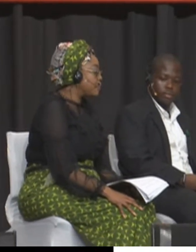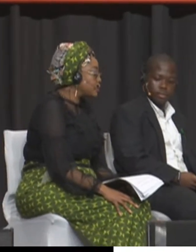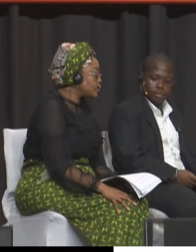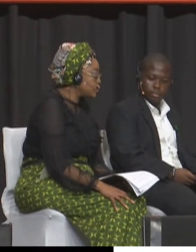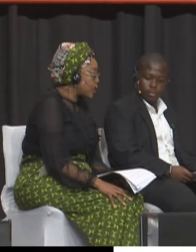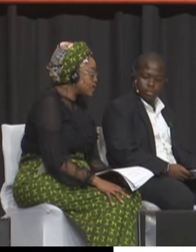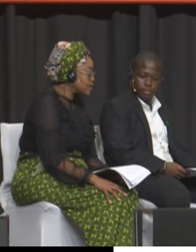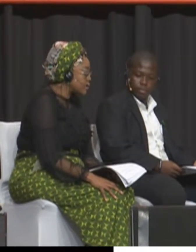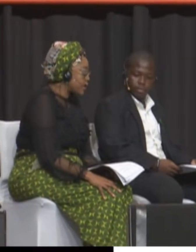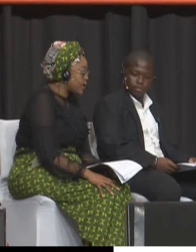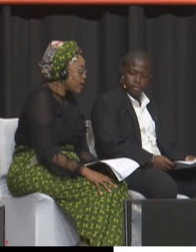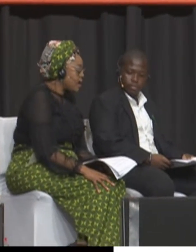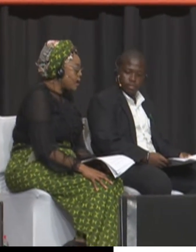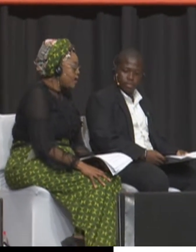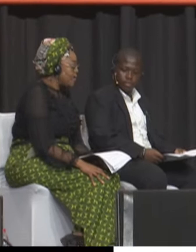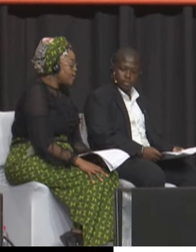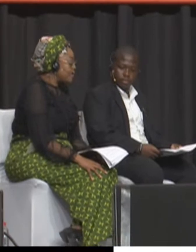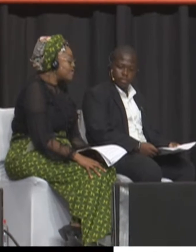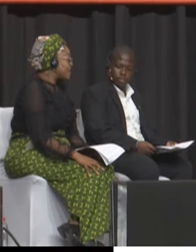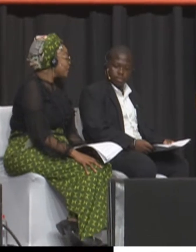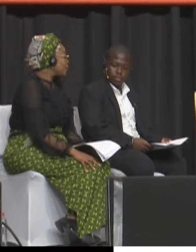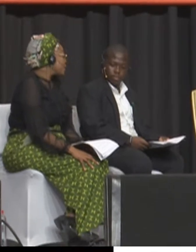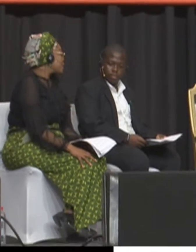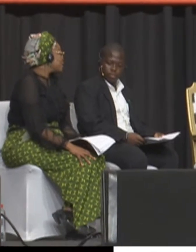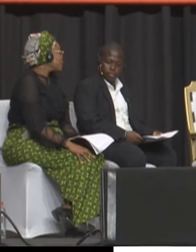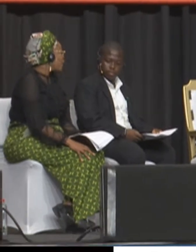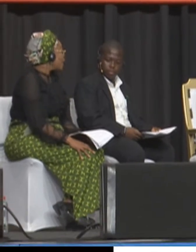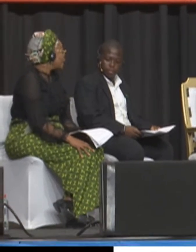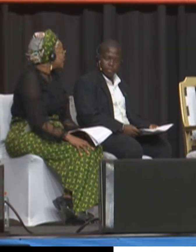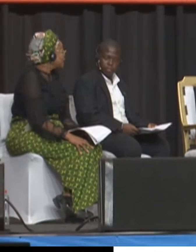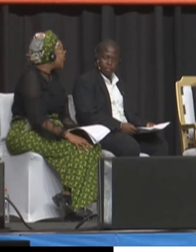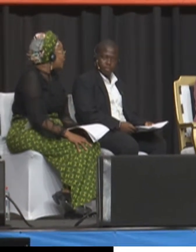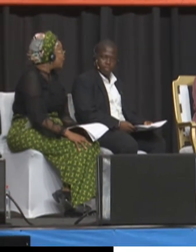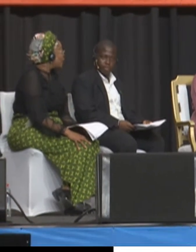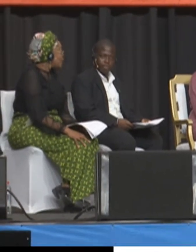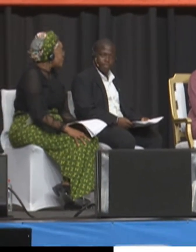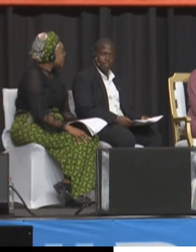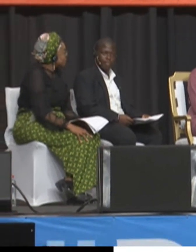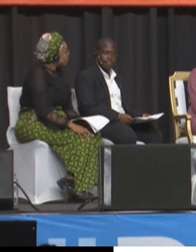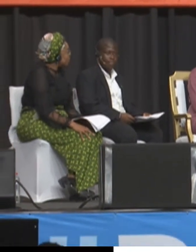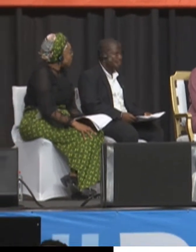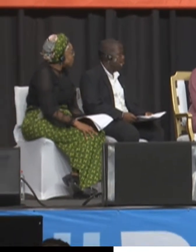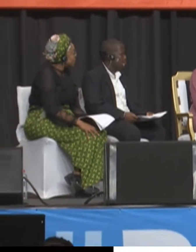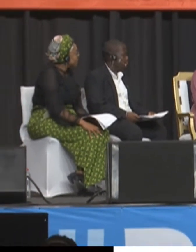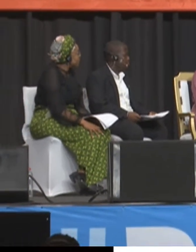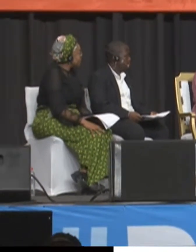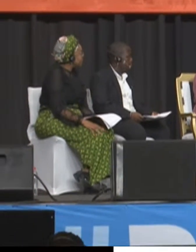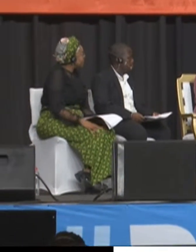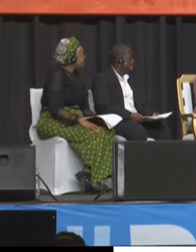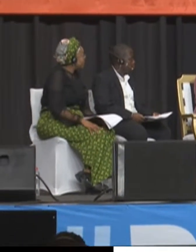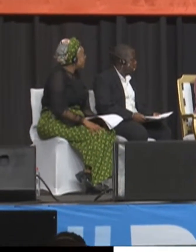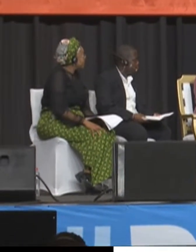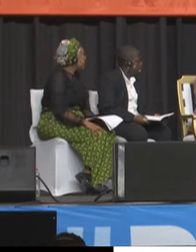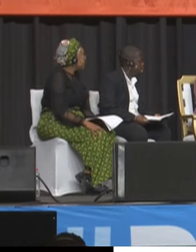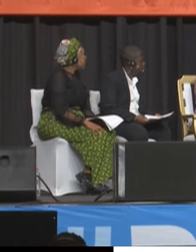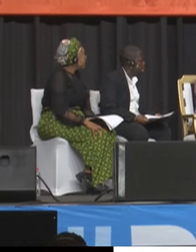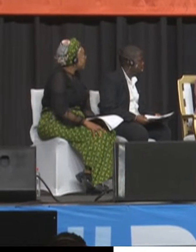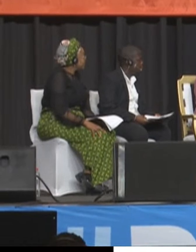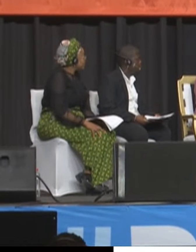are able to participate. But I think the question is, why only now? Why is this the first?